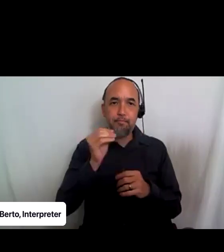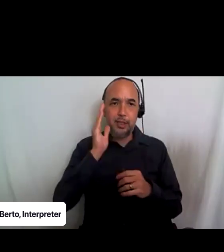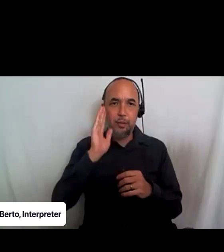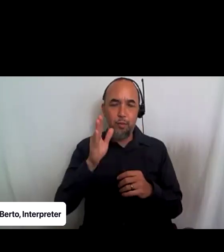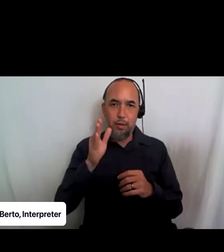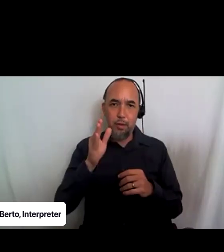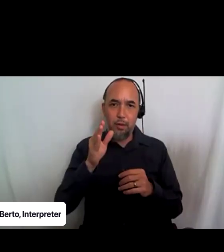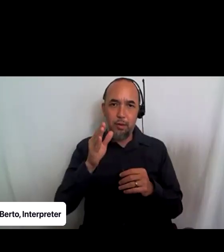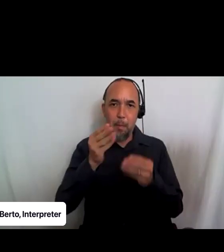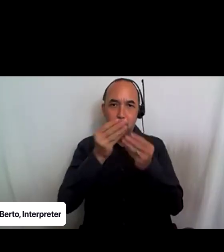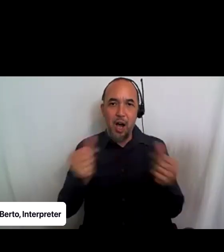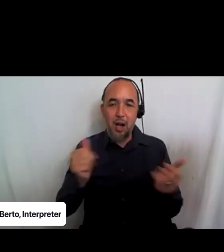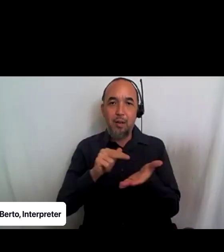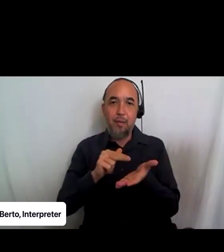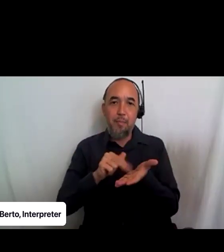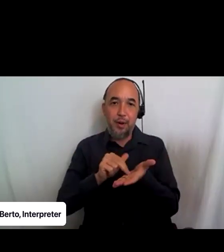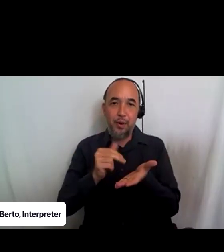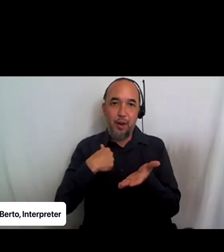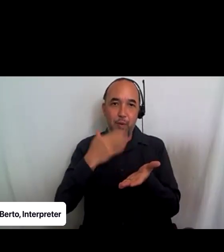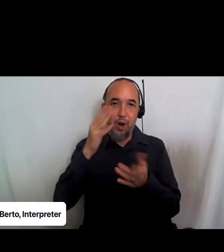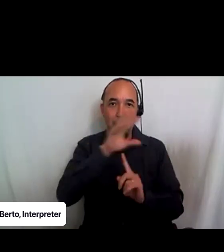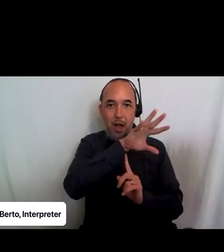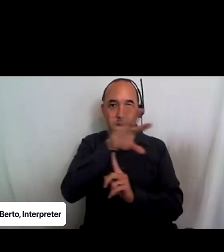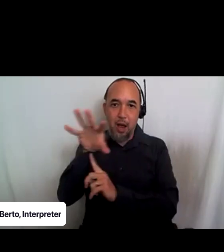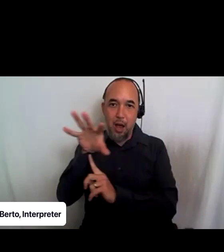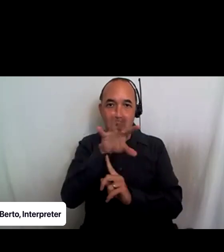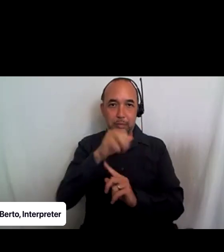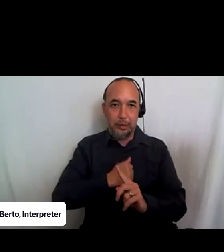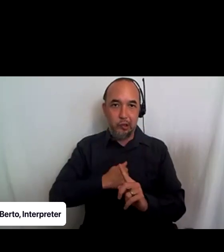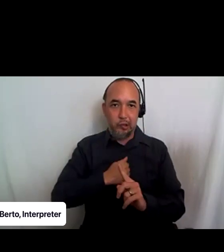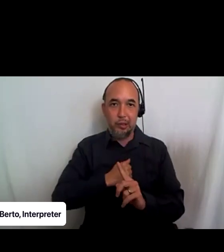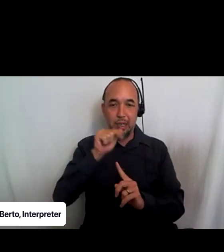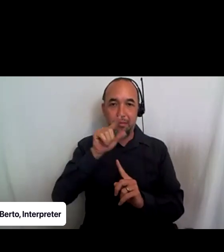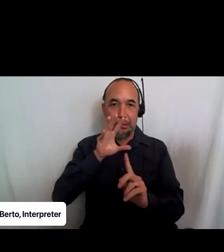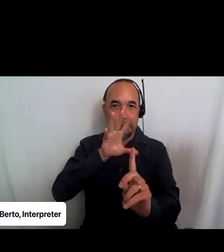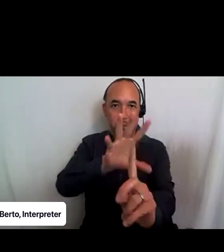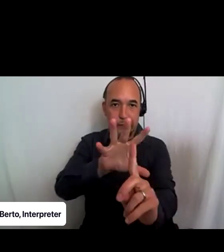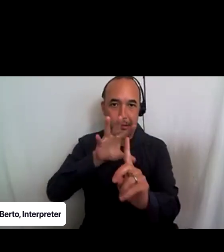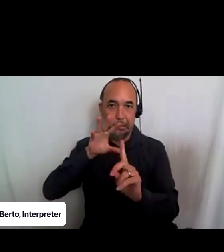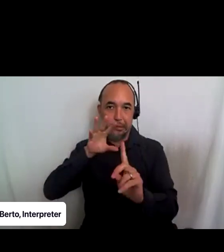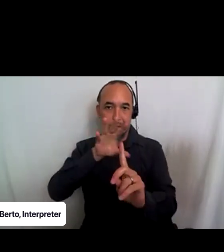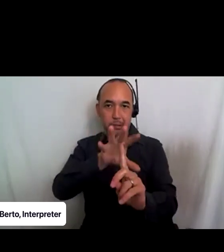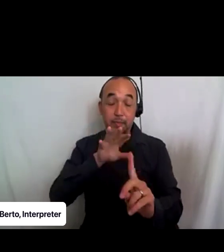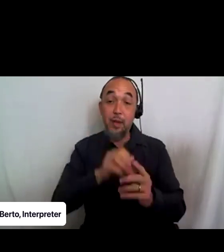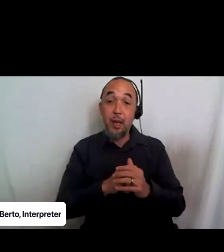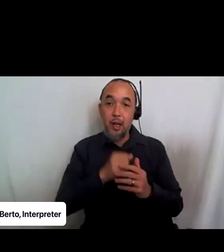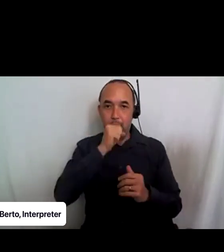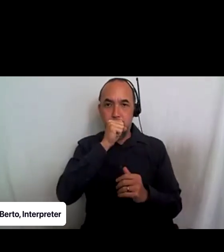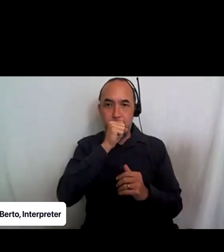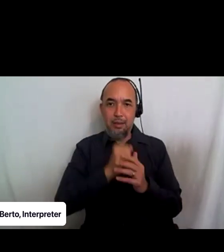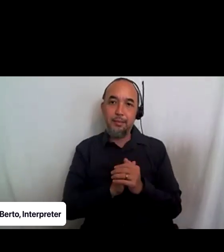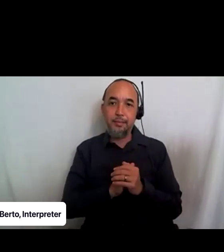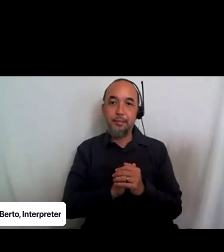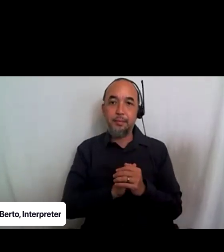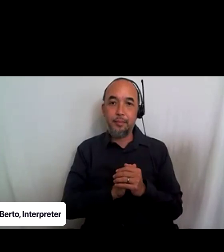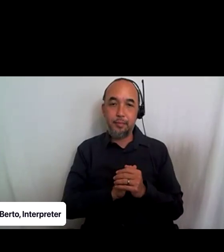some butter. So I'm gonna operate the camera here. Forgive me from time to time. I'm gonna have to zoom in and show you guys stuff, but let's see if that's